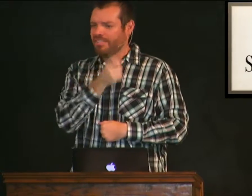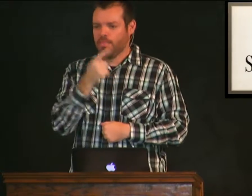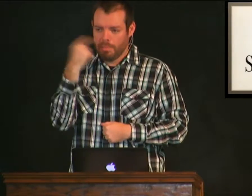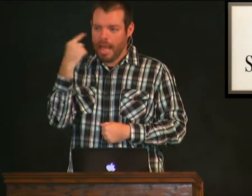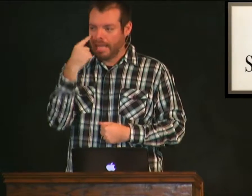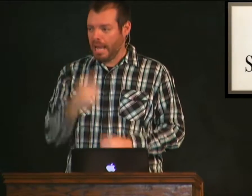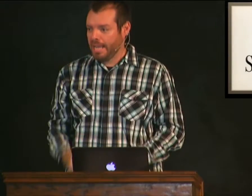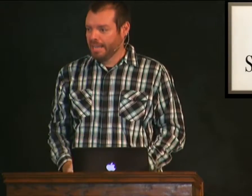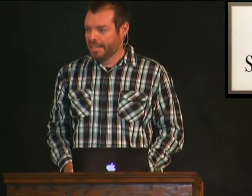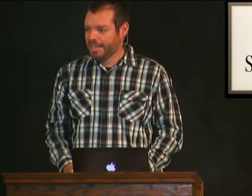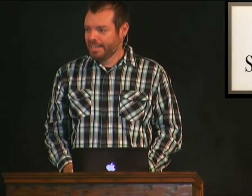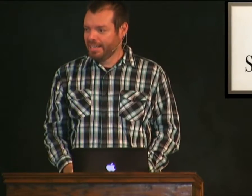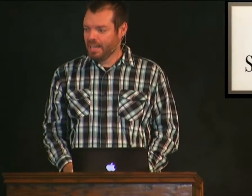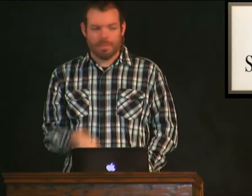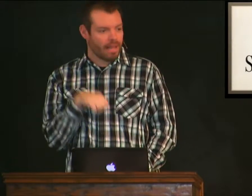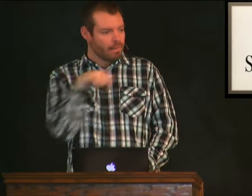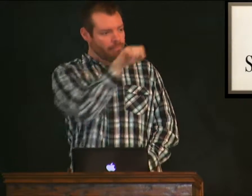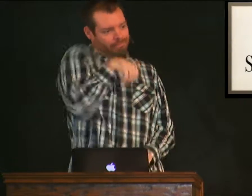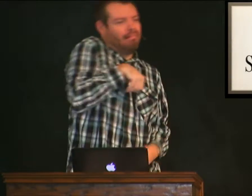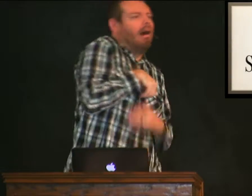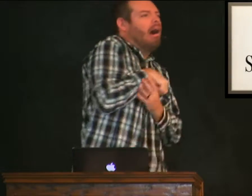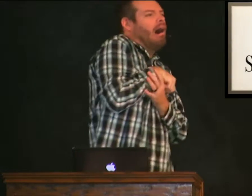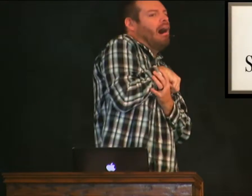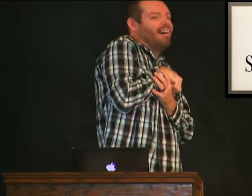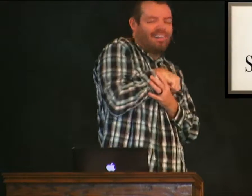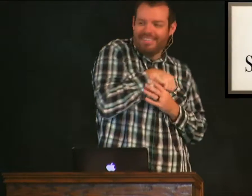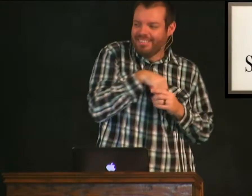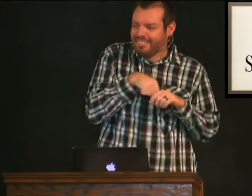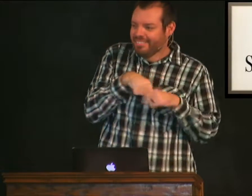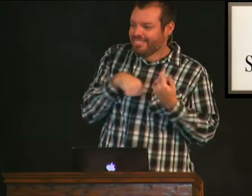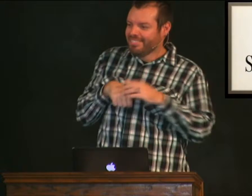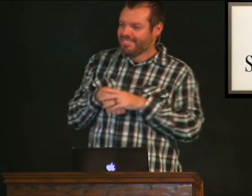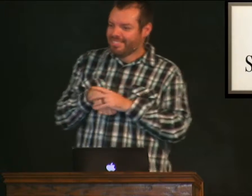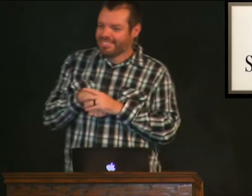oh, I'm not going to give him a black eye. I'll be like, ah. Oh.